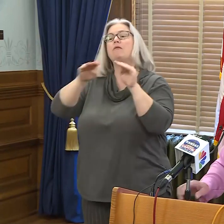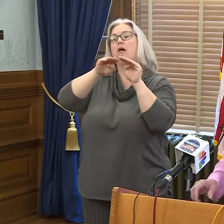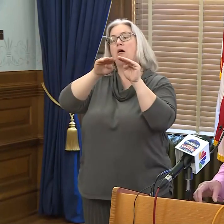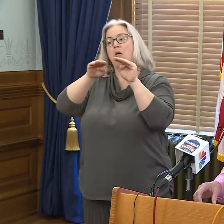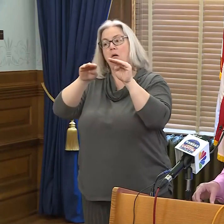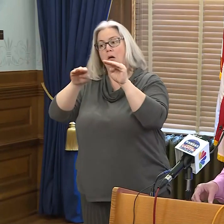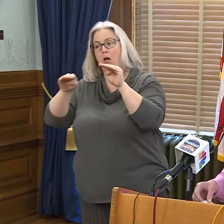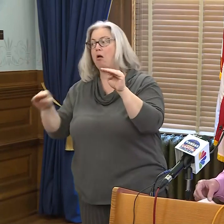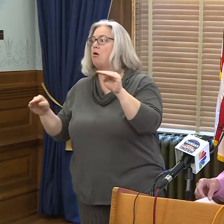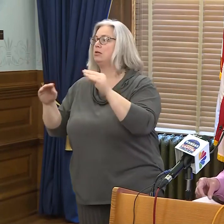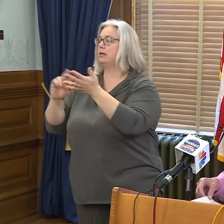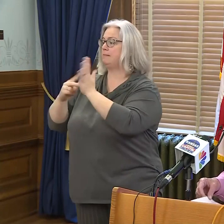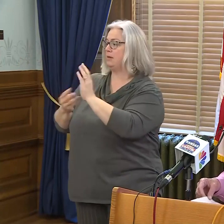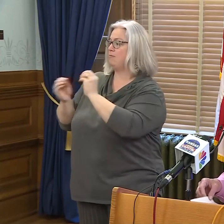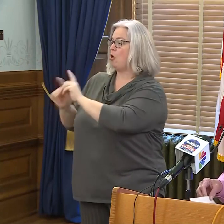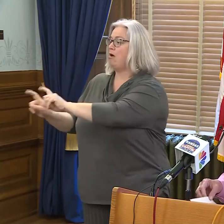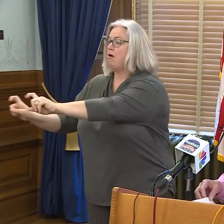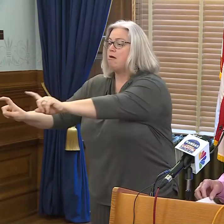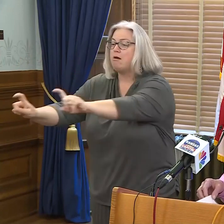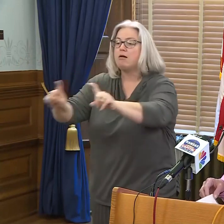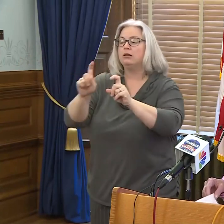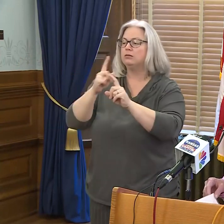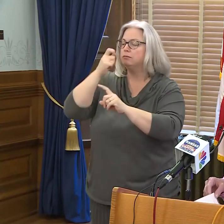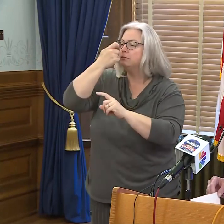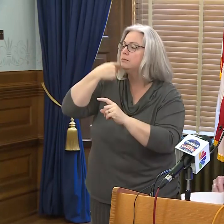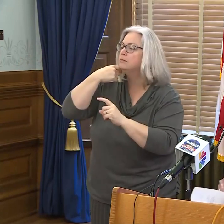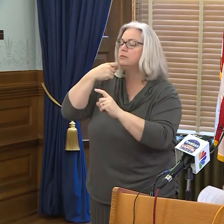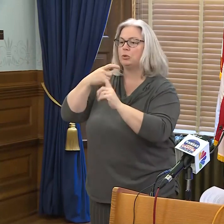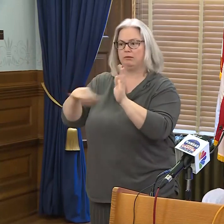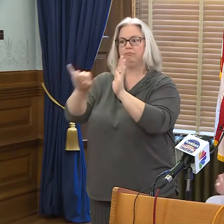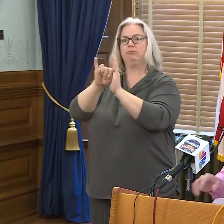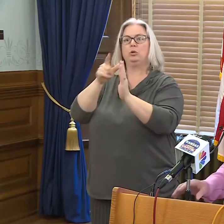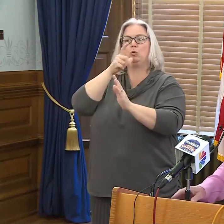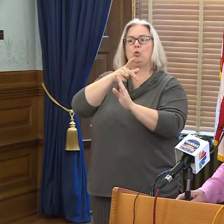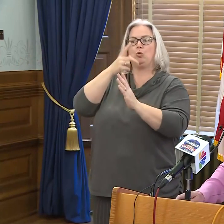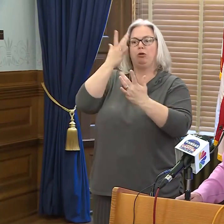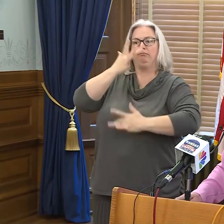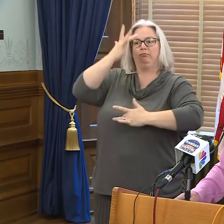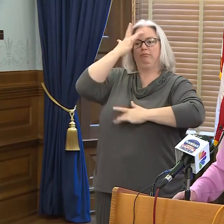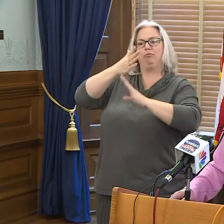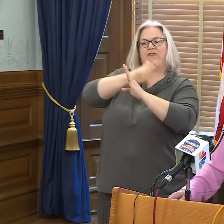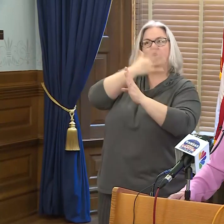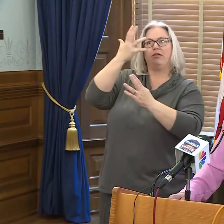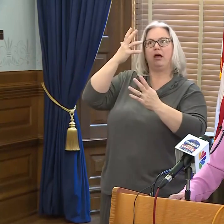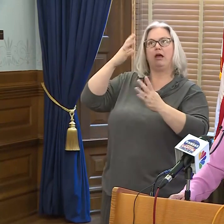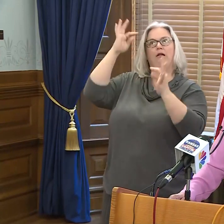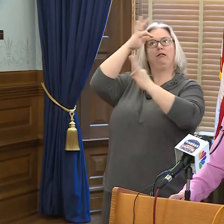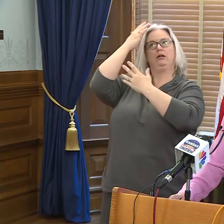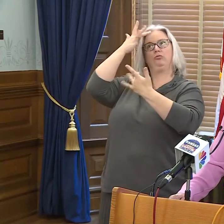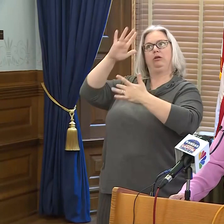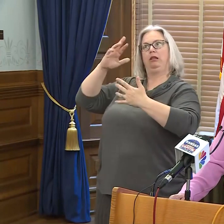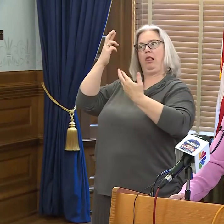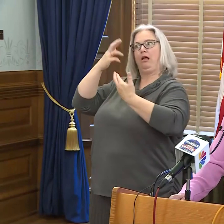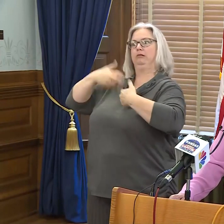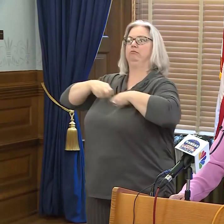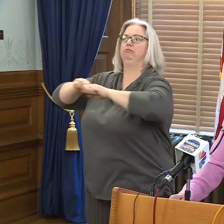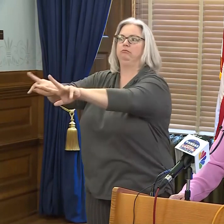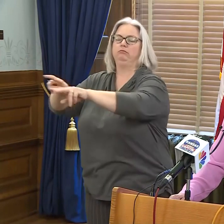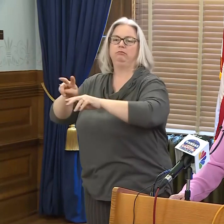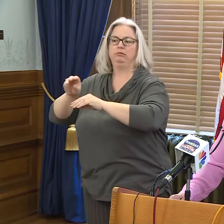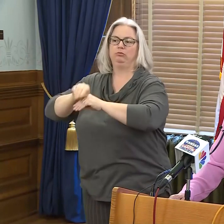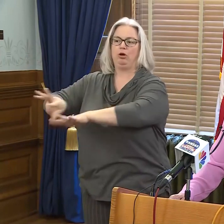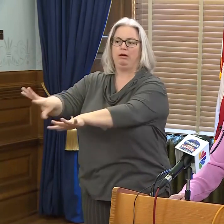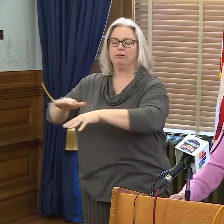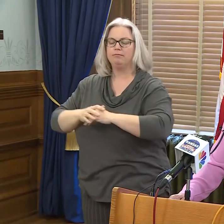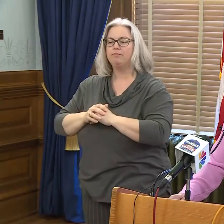up testing needed to identify who's infected before they unknowingly spread the disease. Our